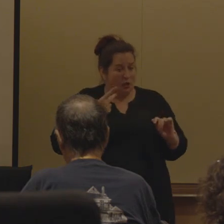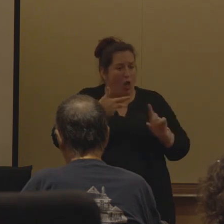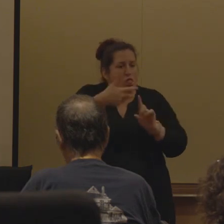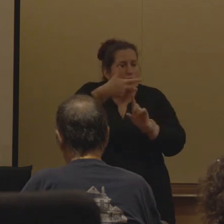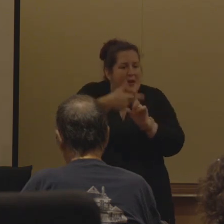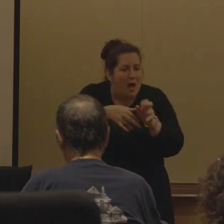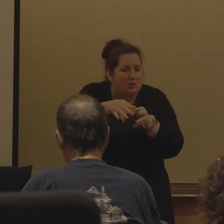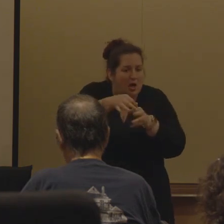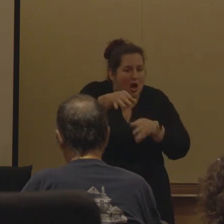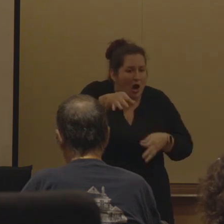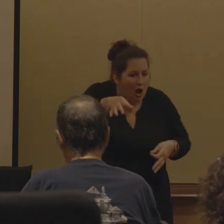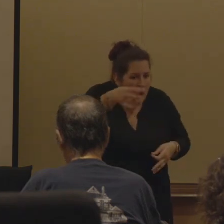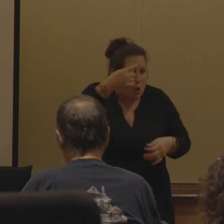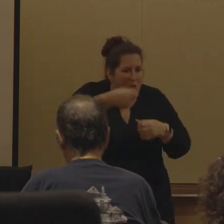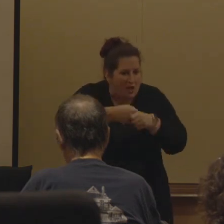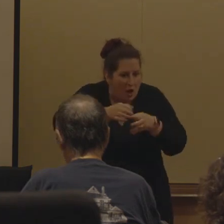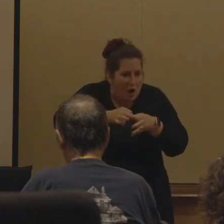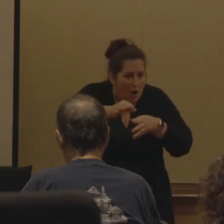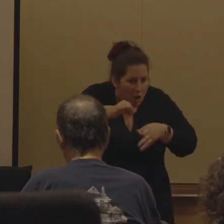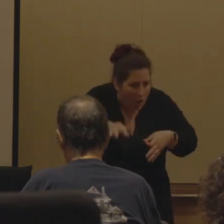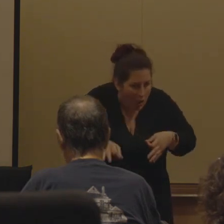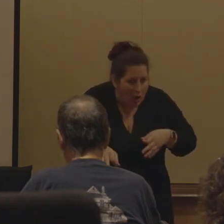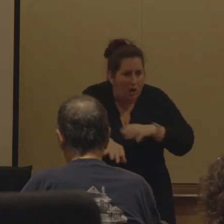months and a year, nothing happens. I was